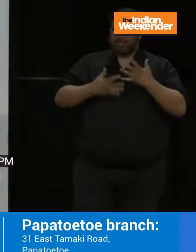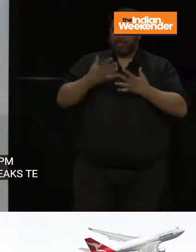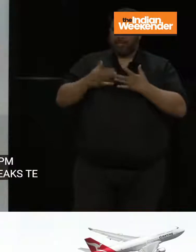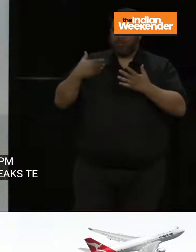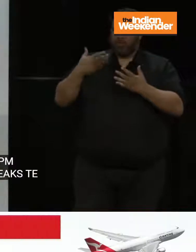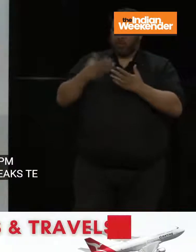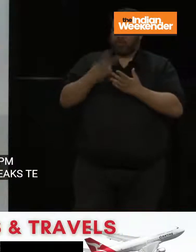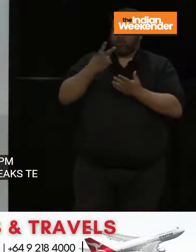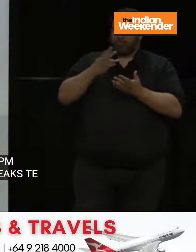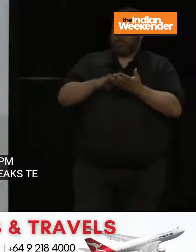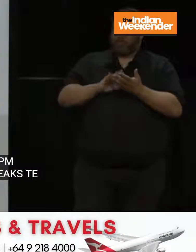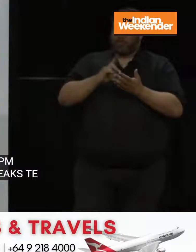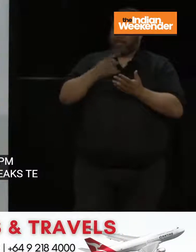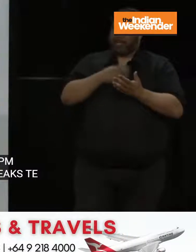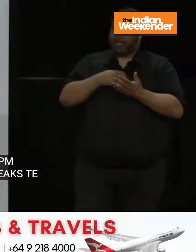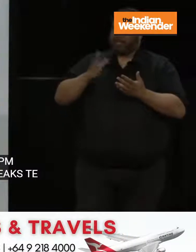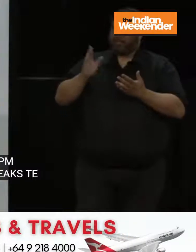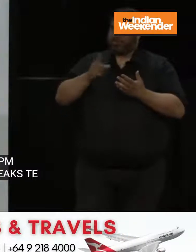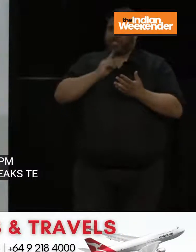to that